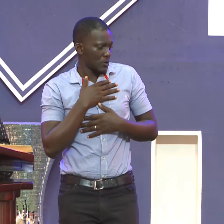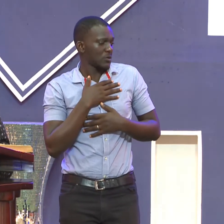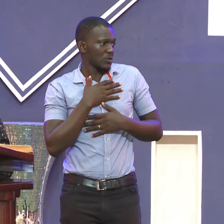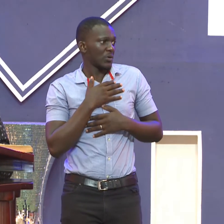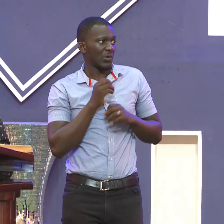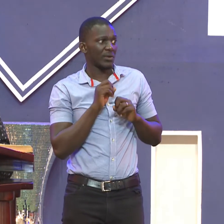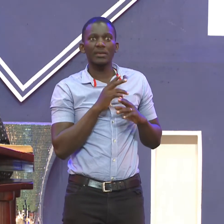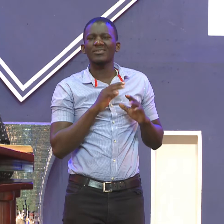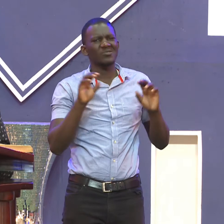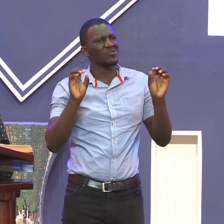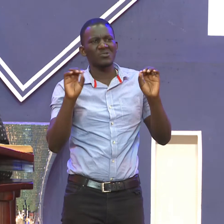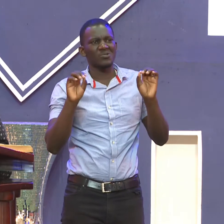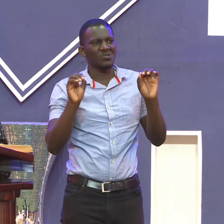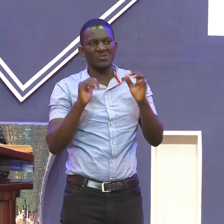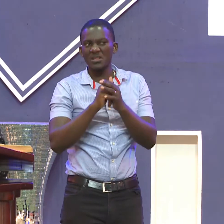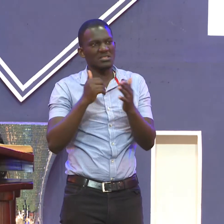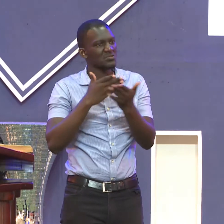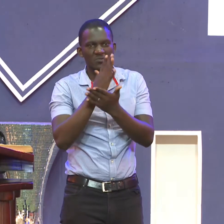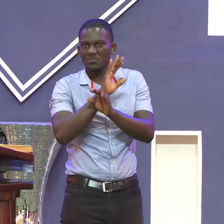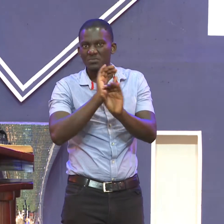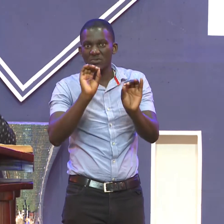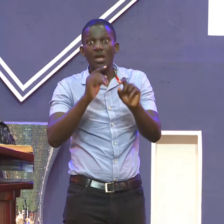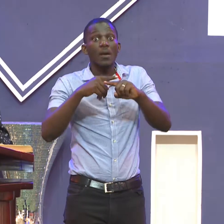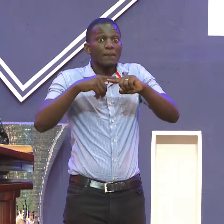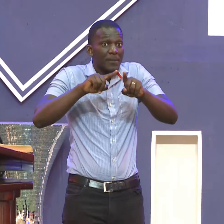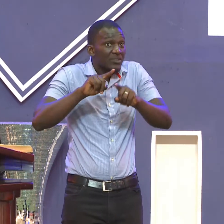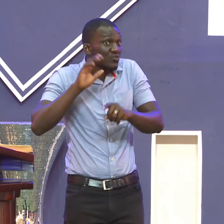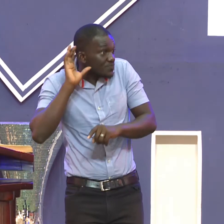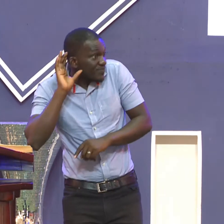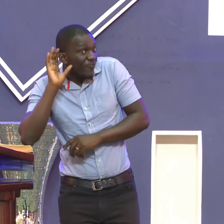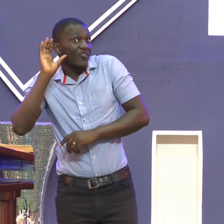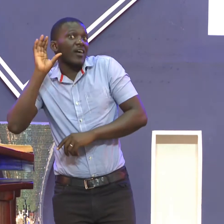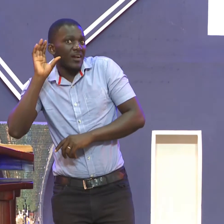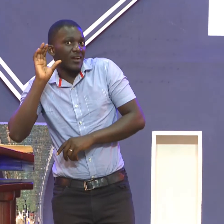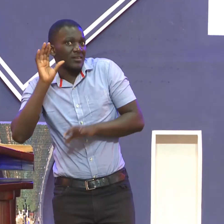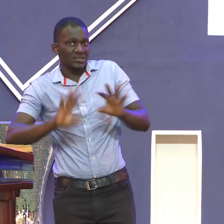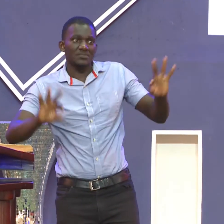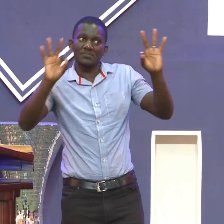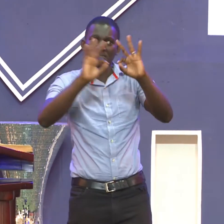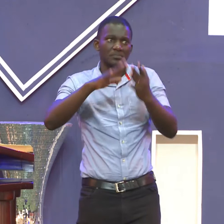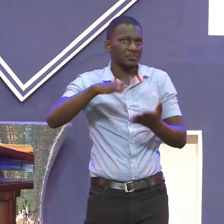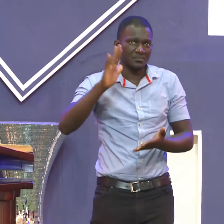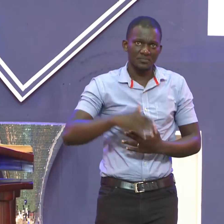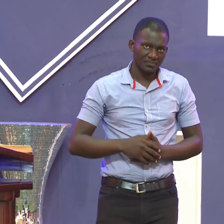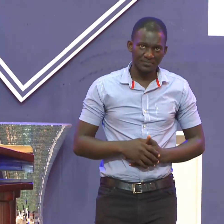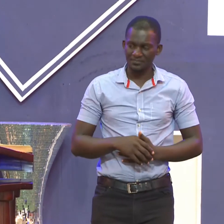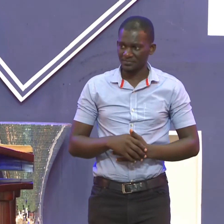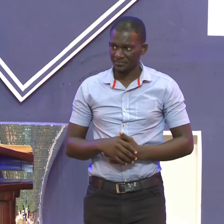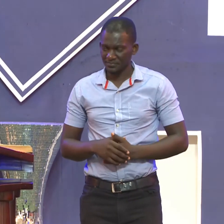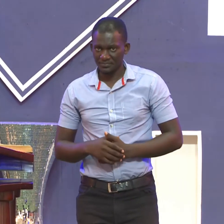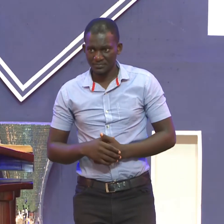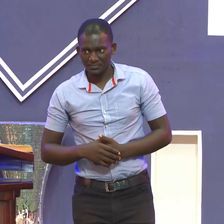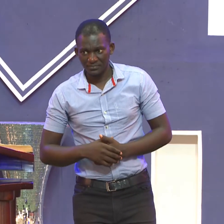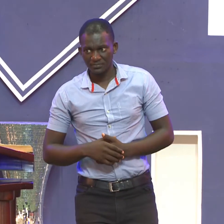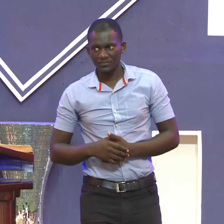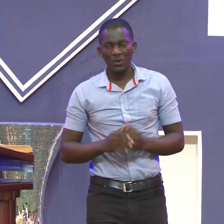words we shall convince him. Si kituufu ekyo. That is not right. Naye okuwulira kikulu nnyo. But hearing and obeying is very important. Byonna